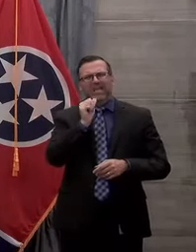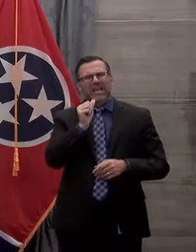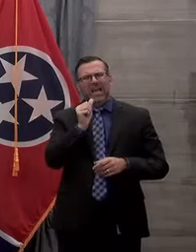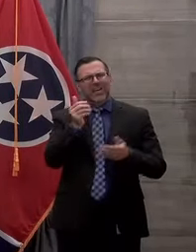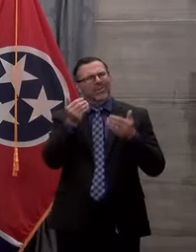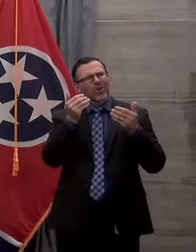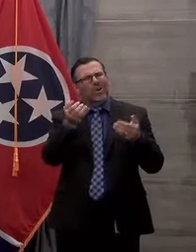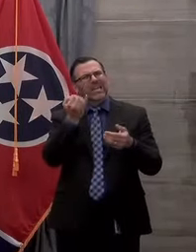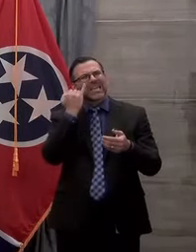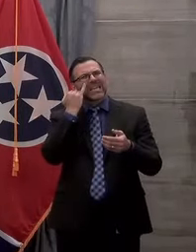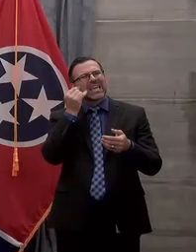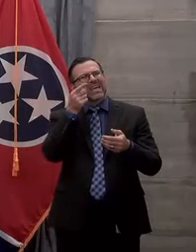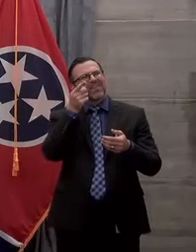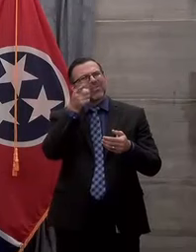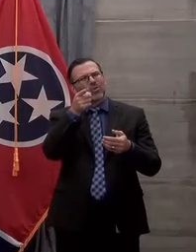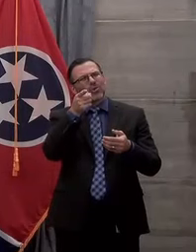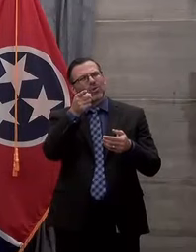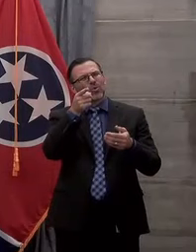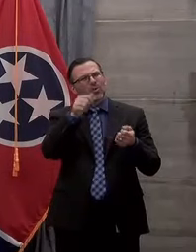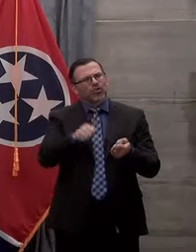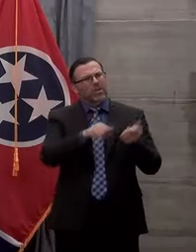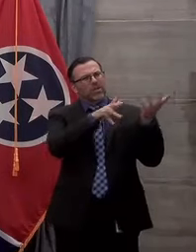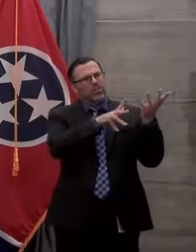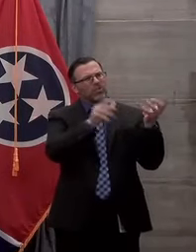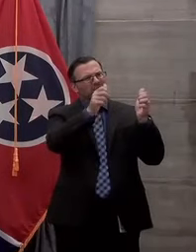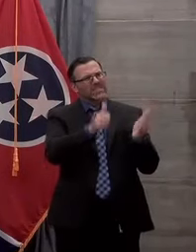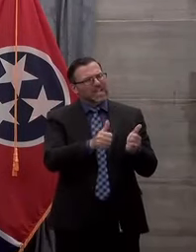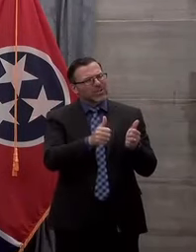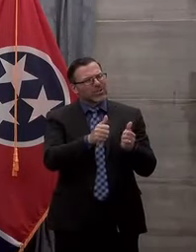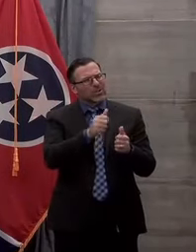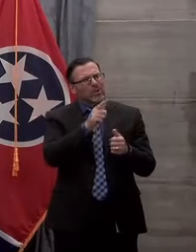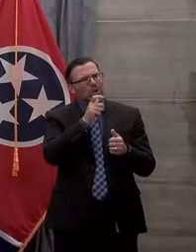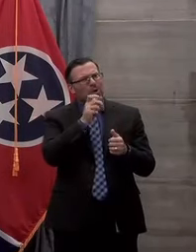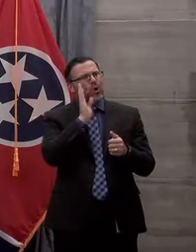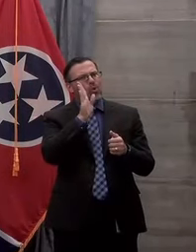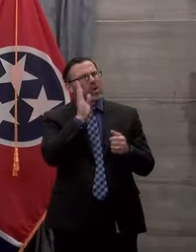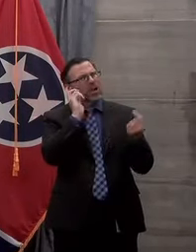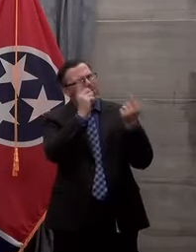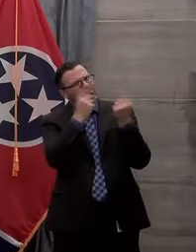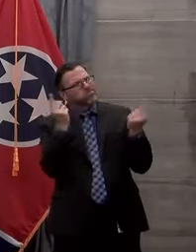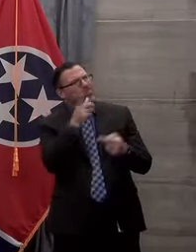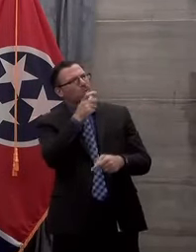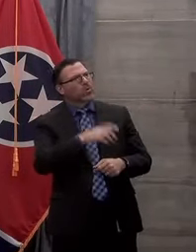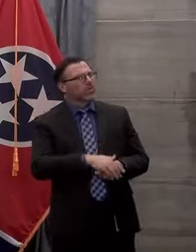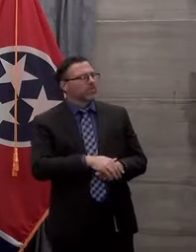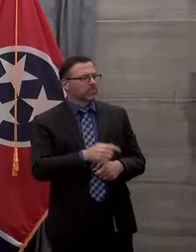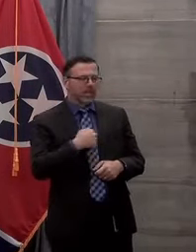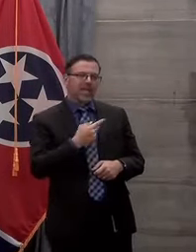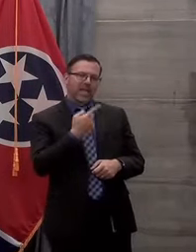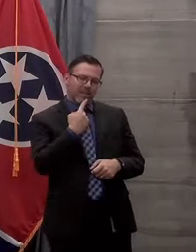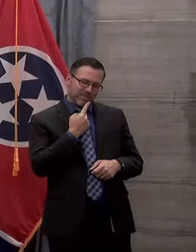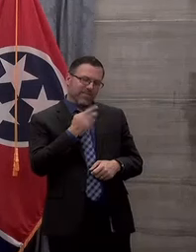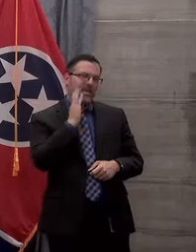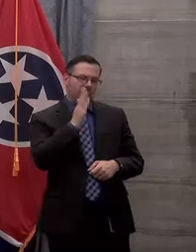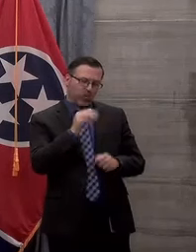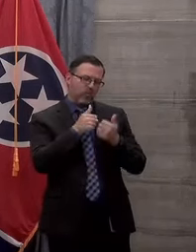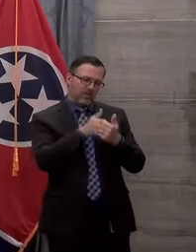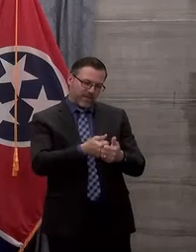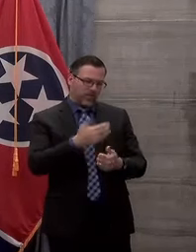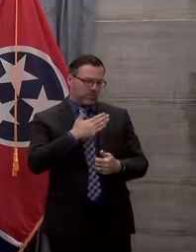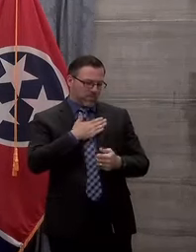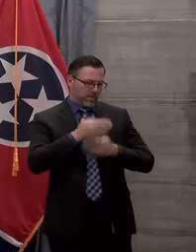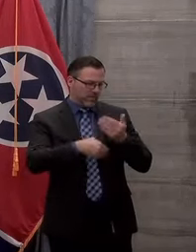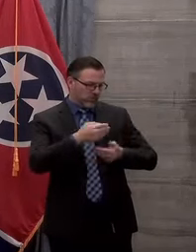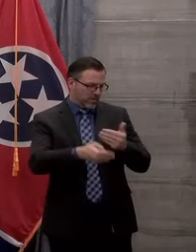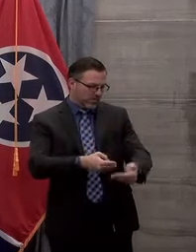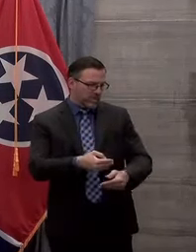by removing that bus? No. I've said this is a process, and I'm going to follow that process, and that process is